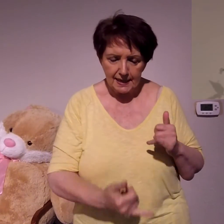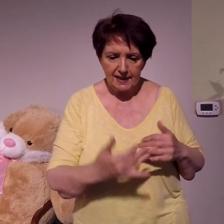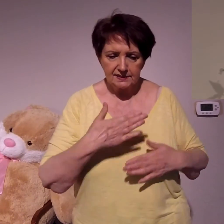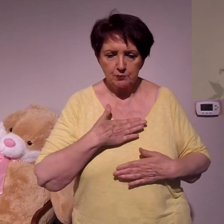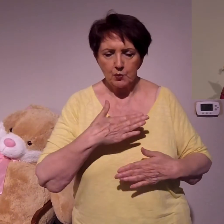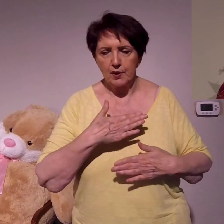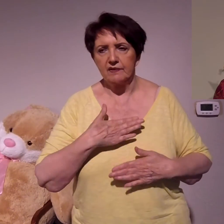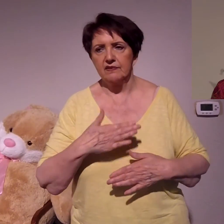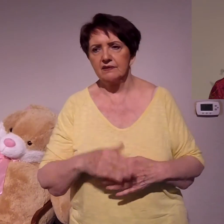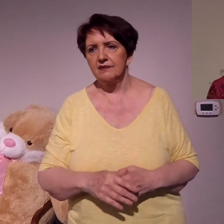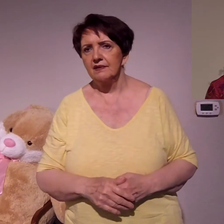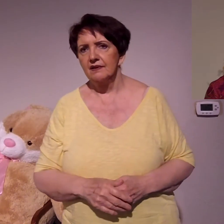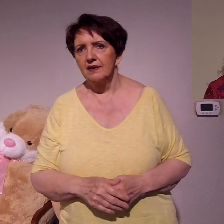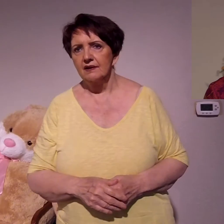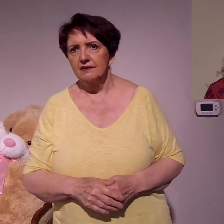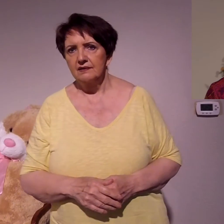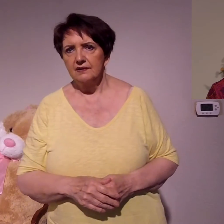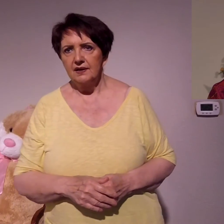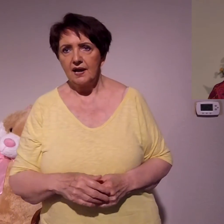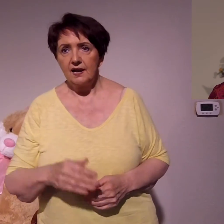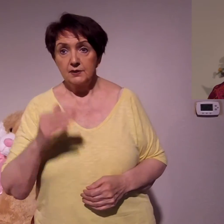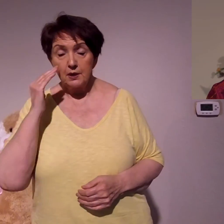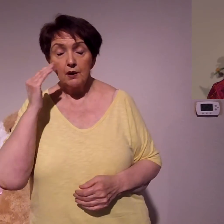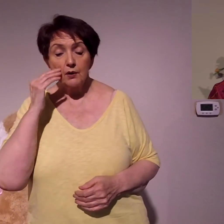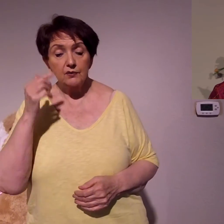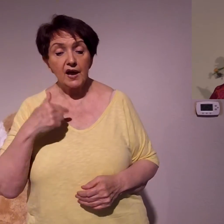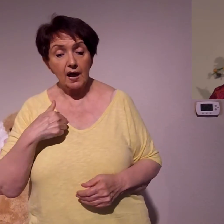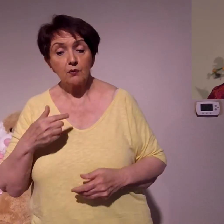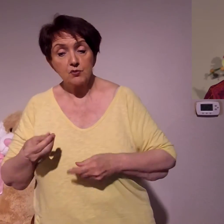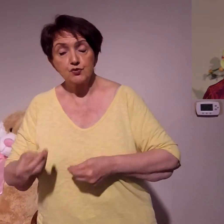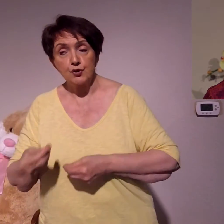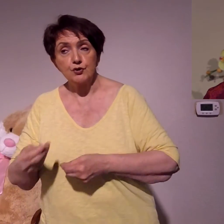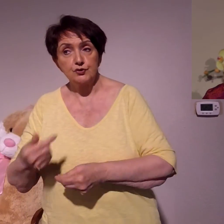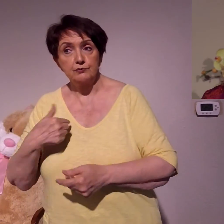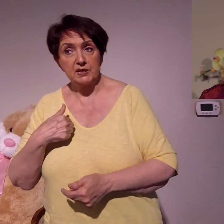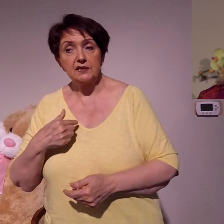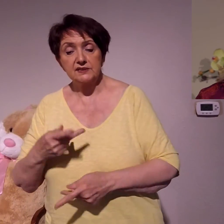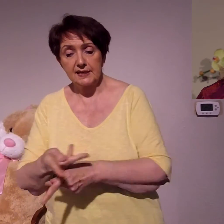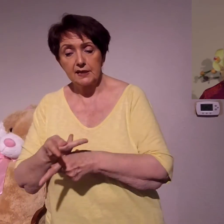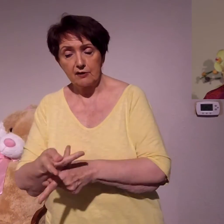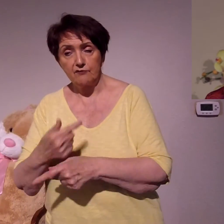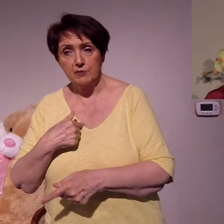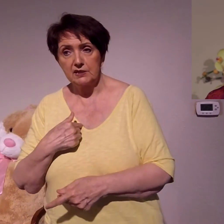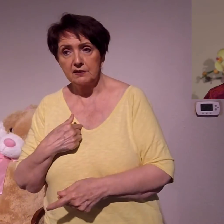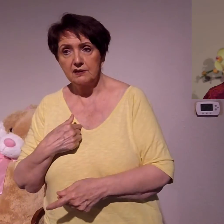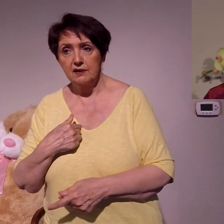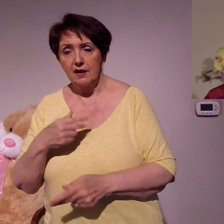it was because my grandmother had it, whatever. I'm like, oh my gosh.